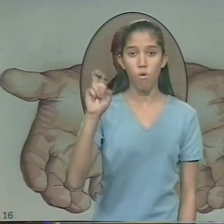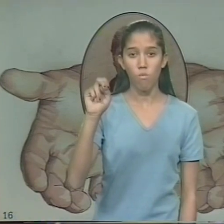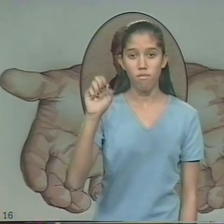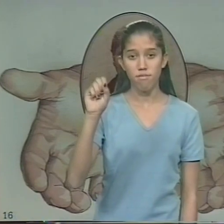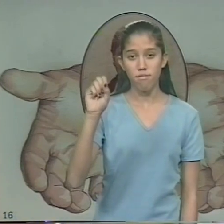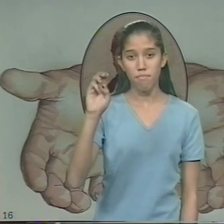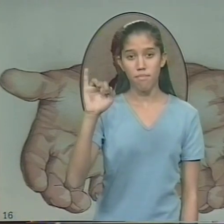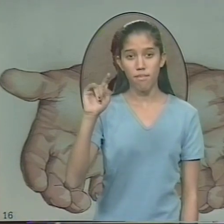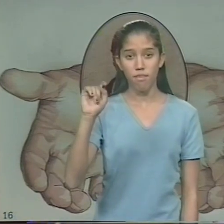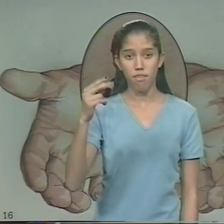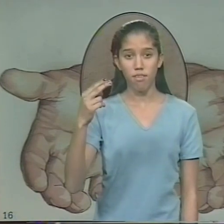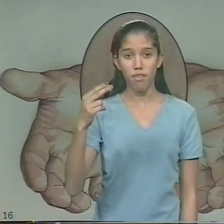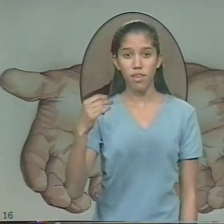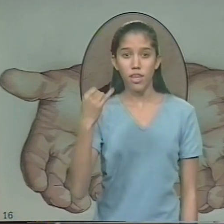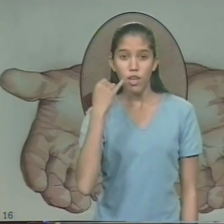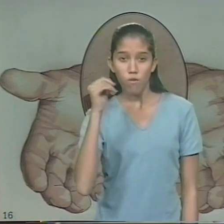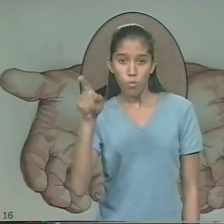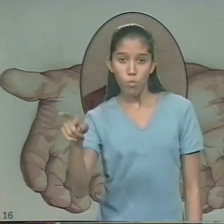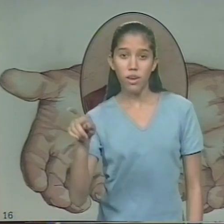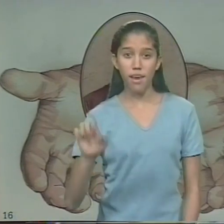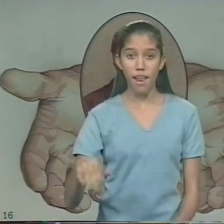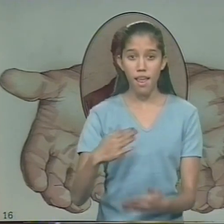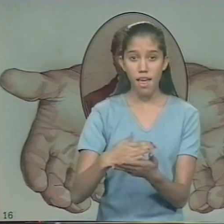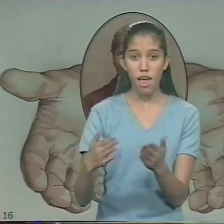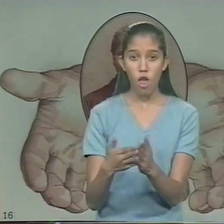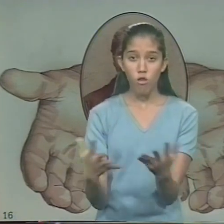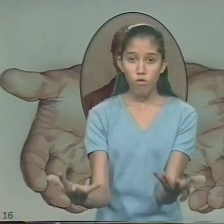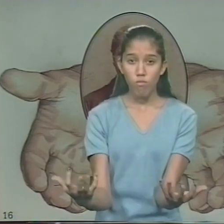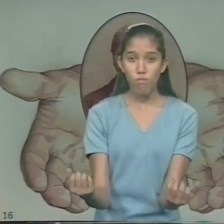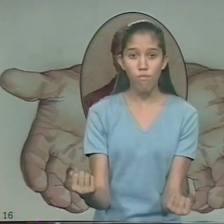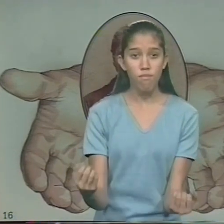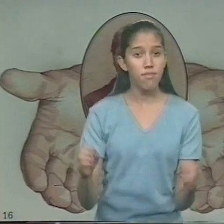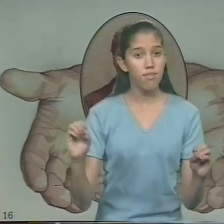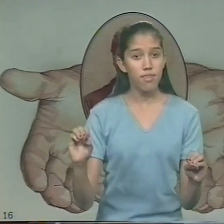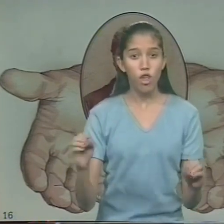open hand is blessed, for it gives in abundance, even as it receives."